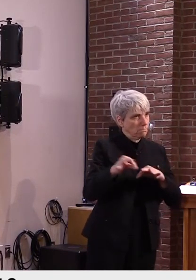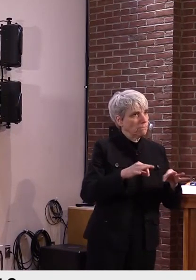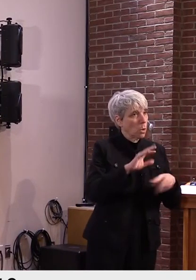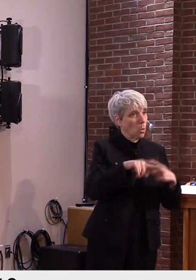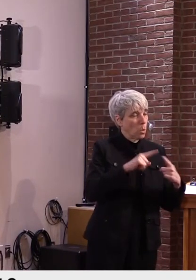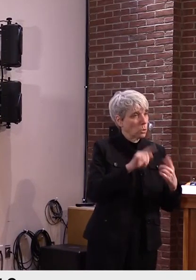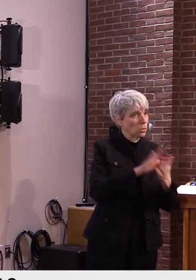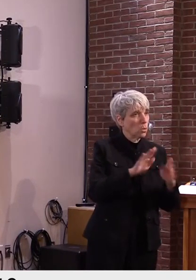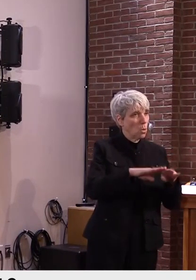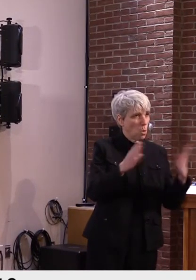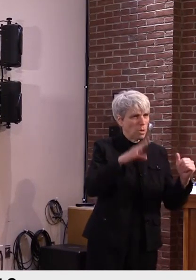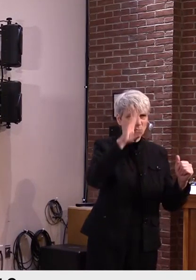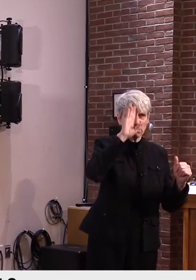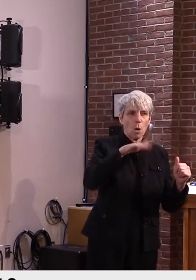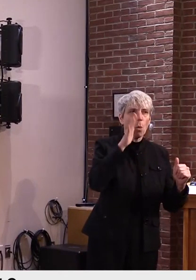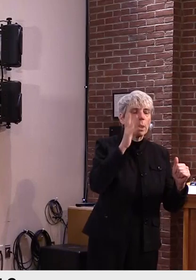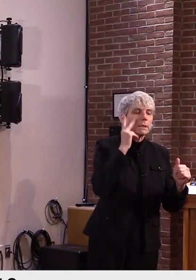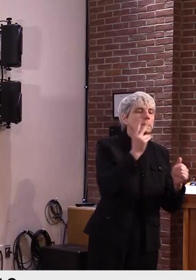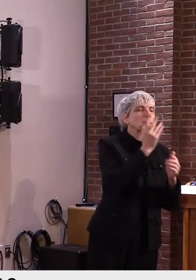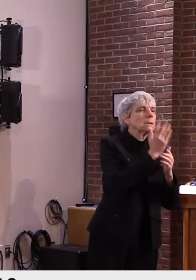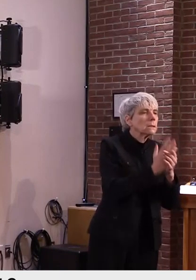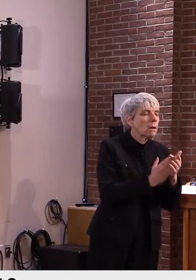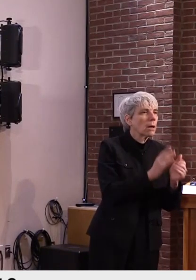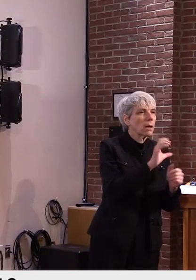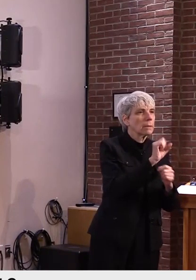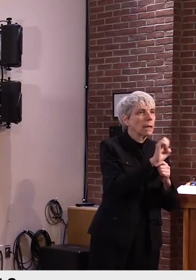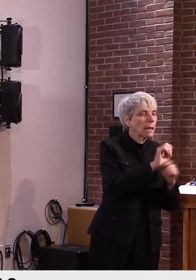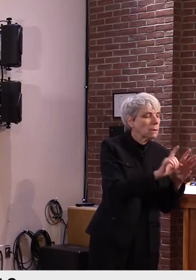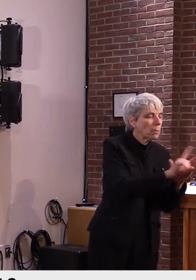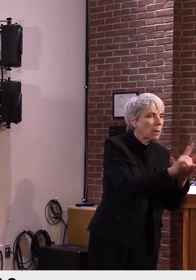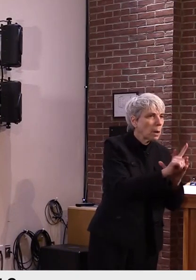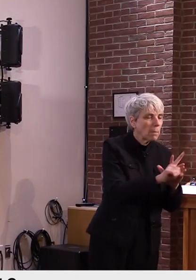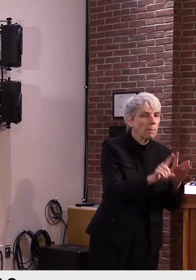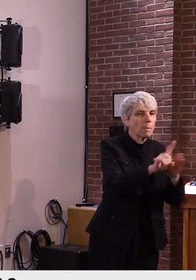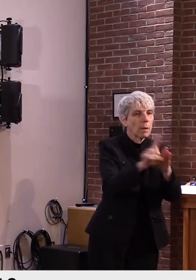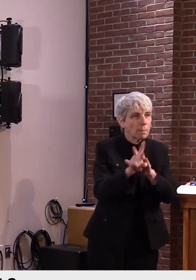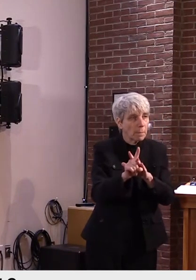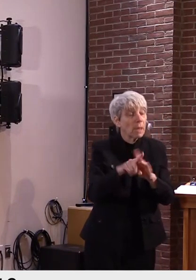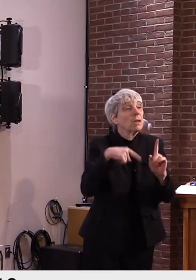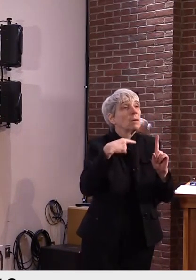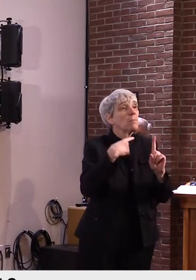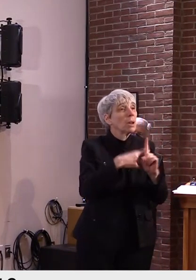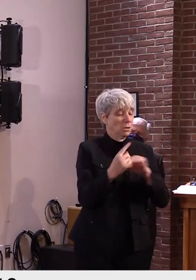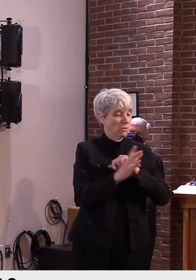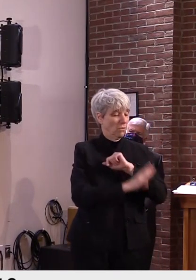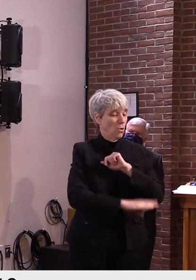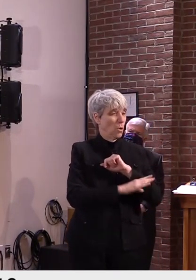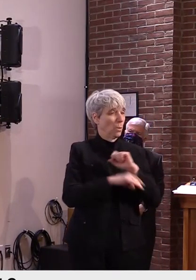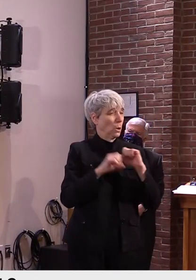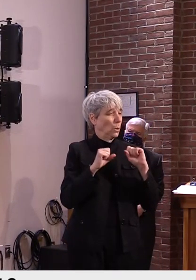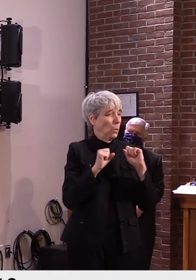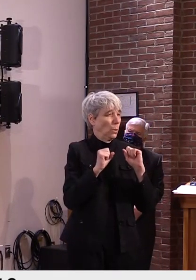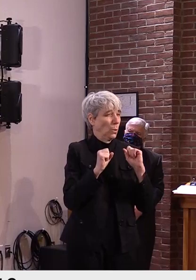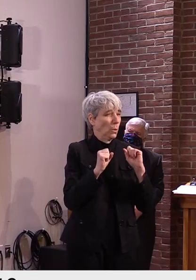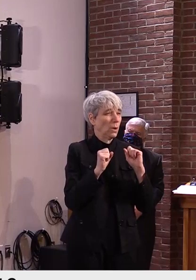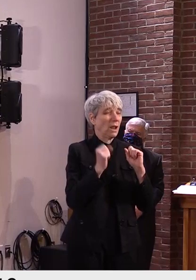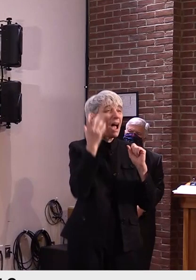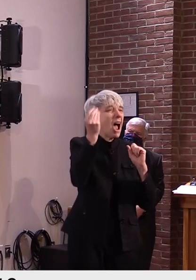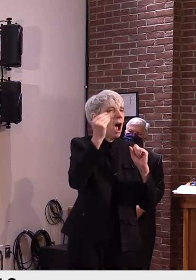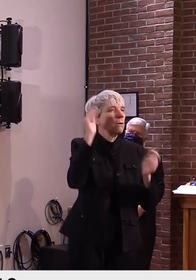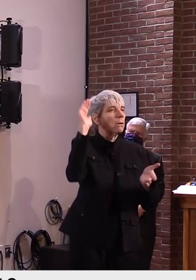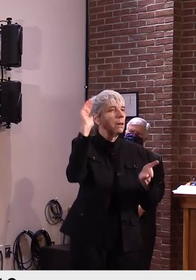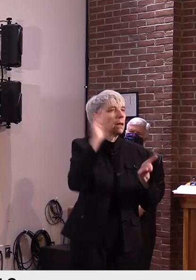reopen and we start to spend more time indoors as the weather cools off. The good news is